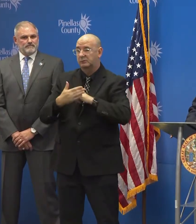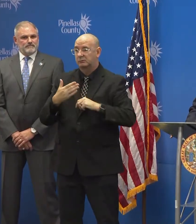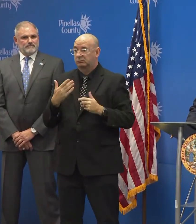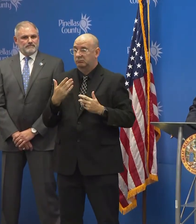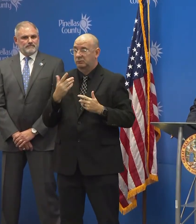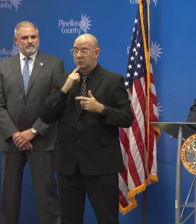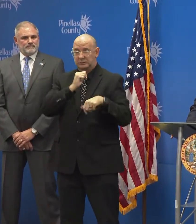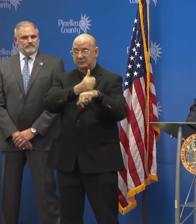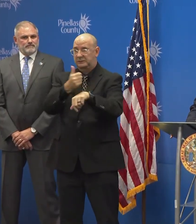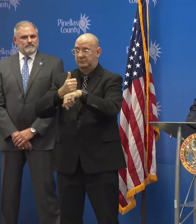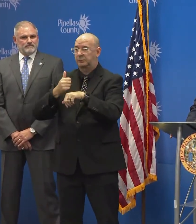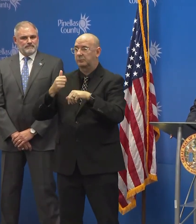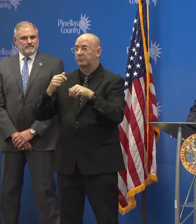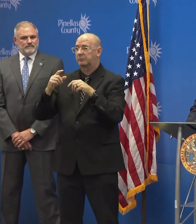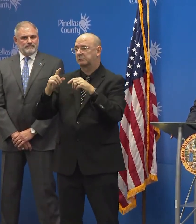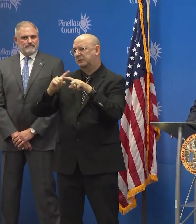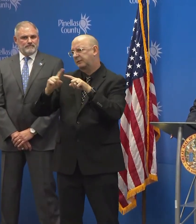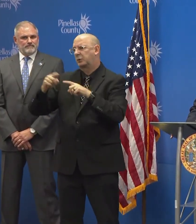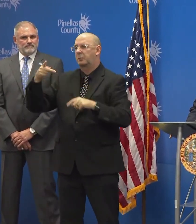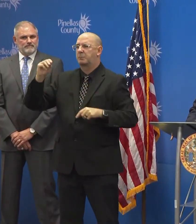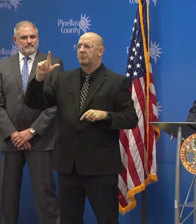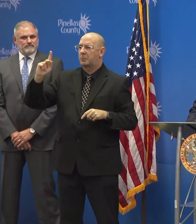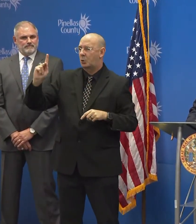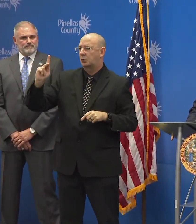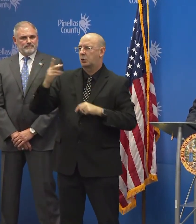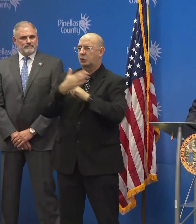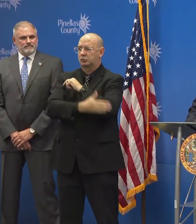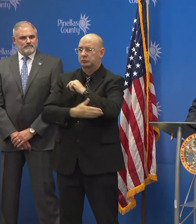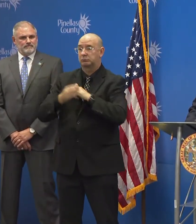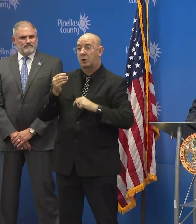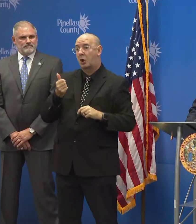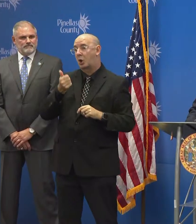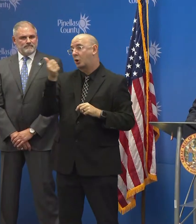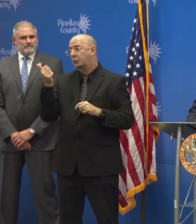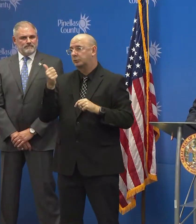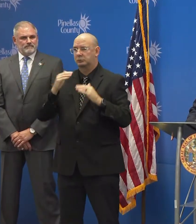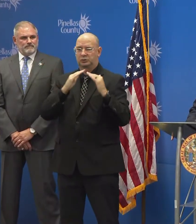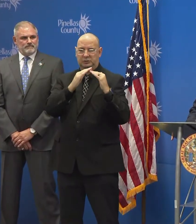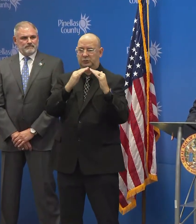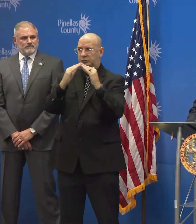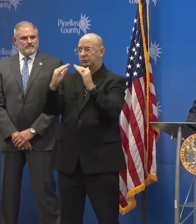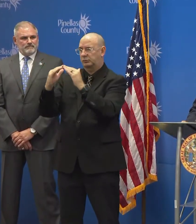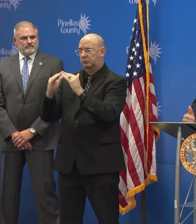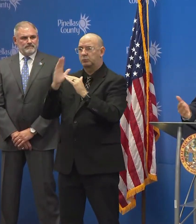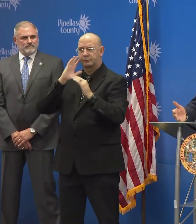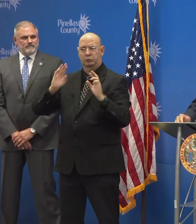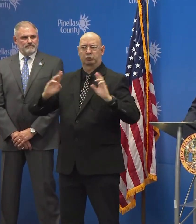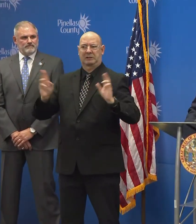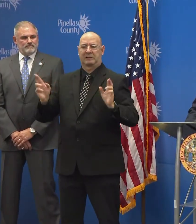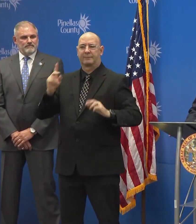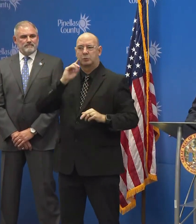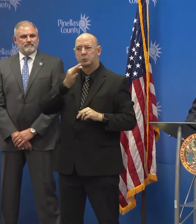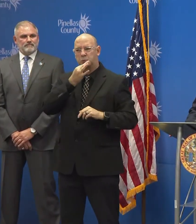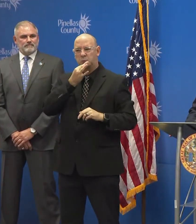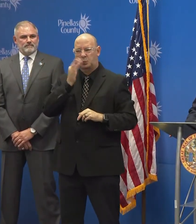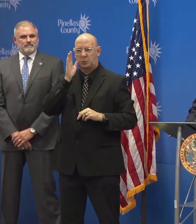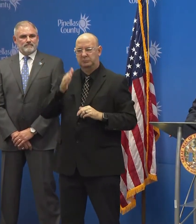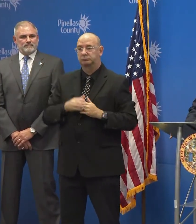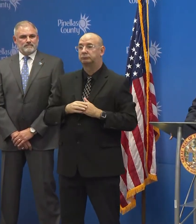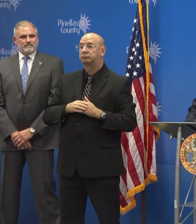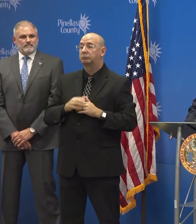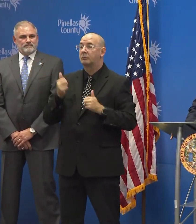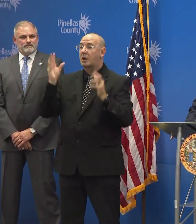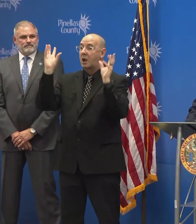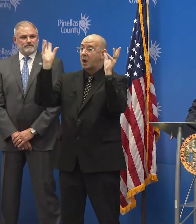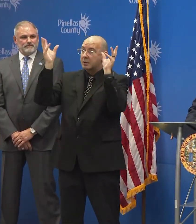County with an additional staging area later today in the area. 300 ambulance supporting special needs evacuations are now